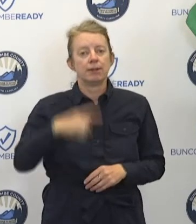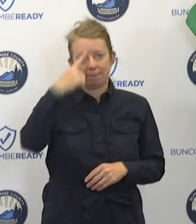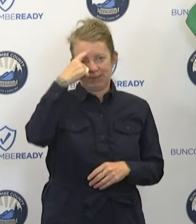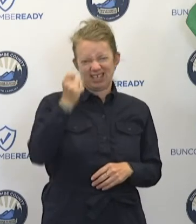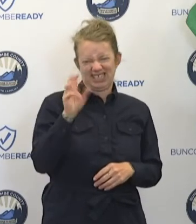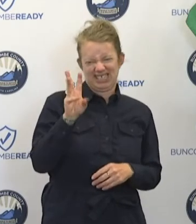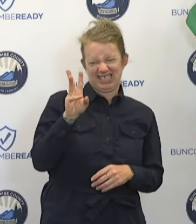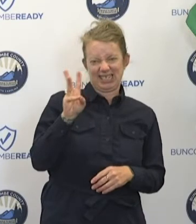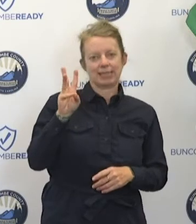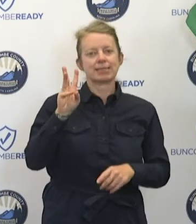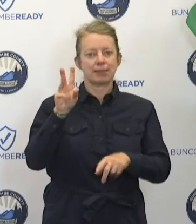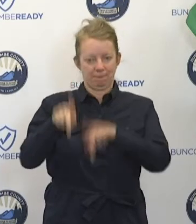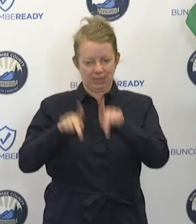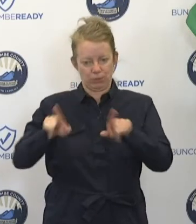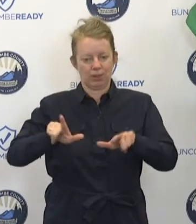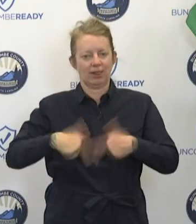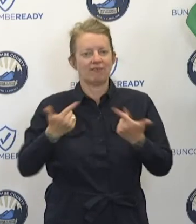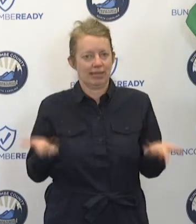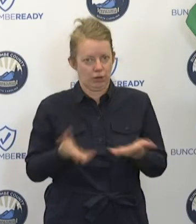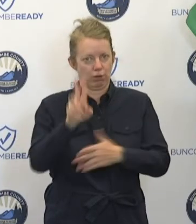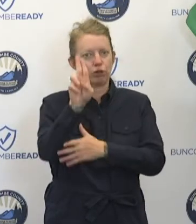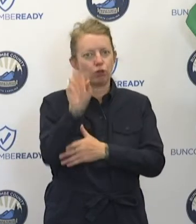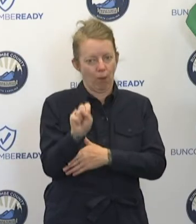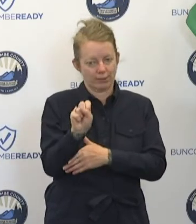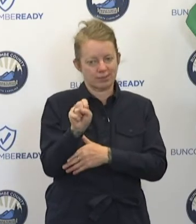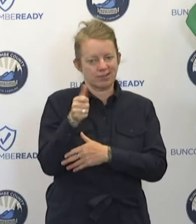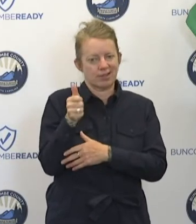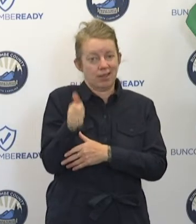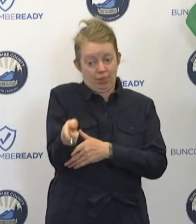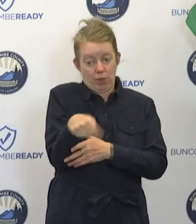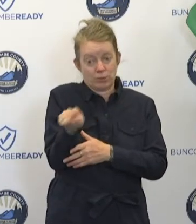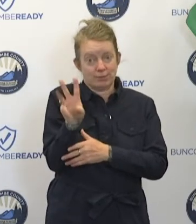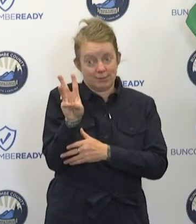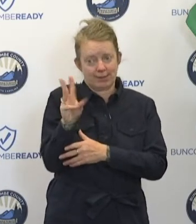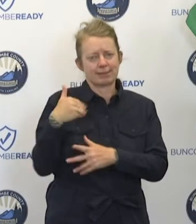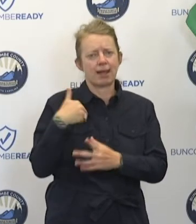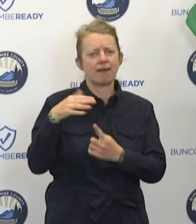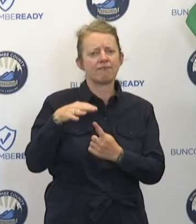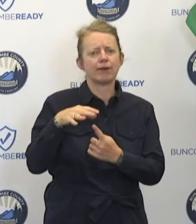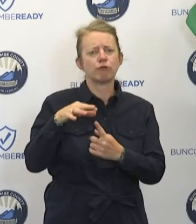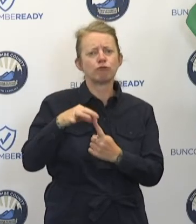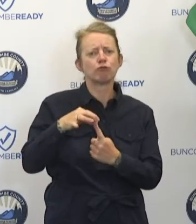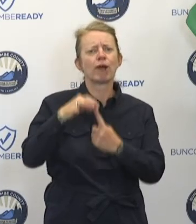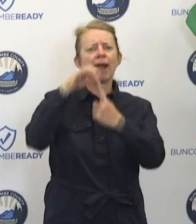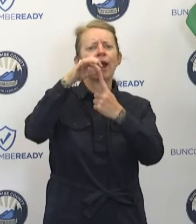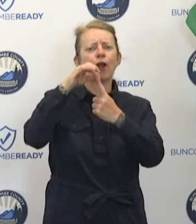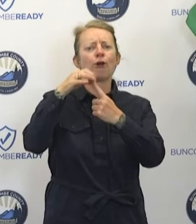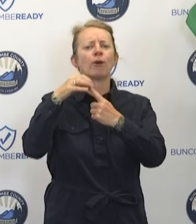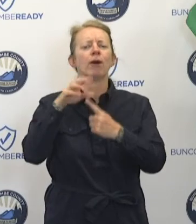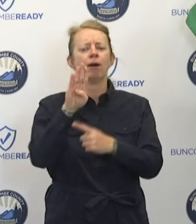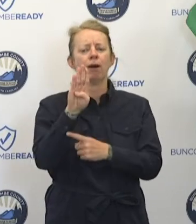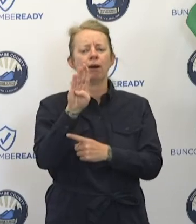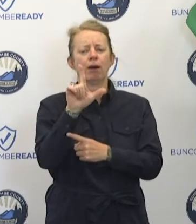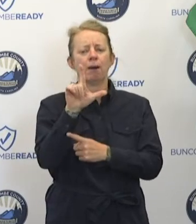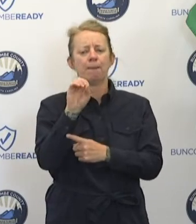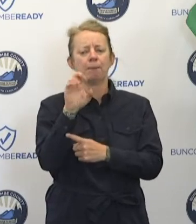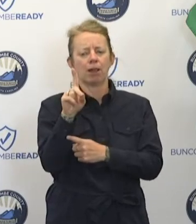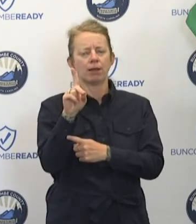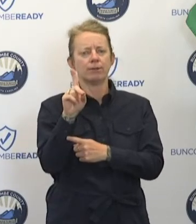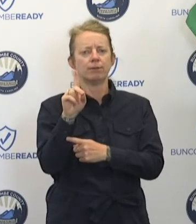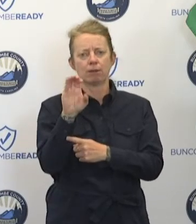reported cases in the United States of a rare and severe type of blood clot in individuals after receiving the